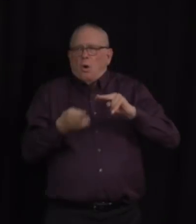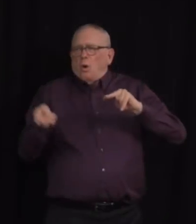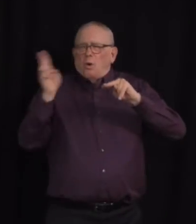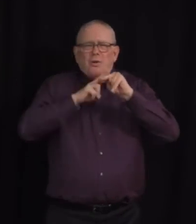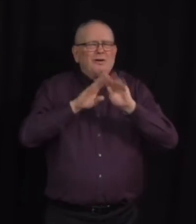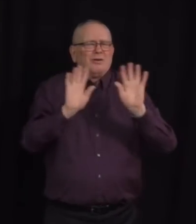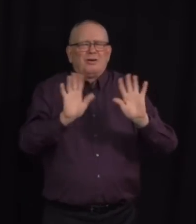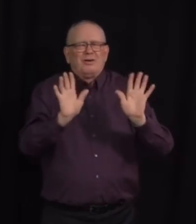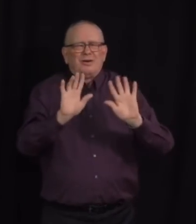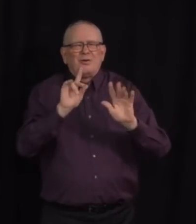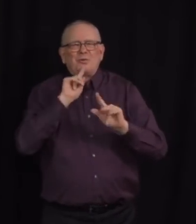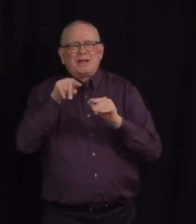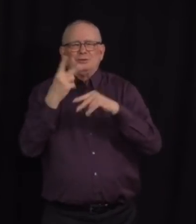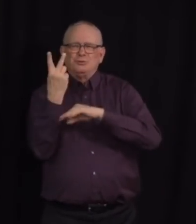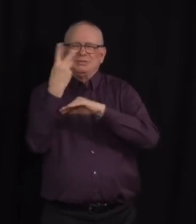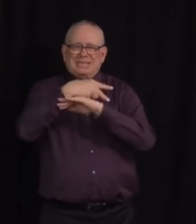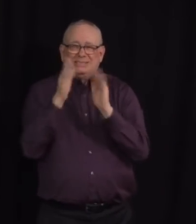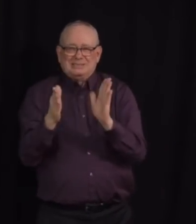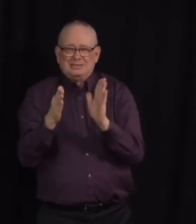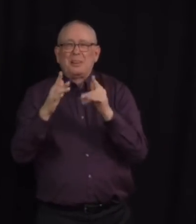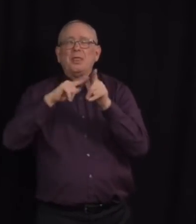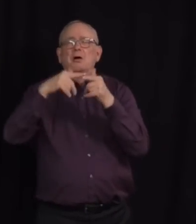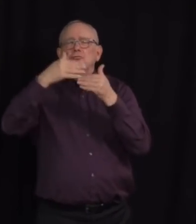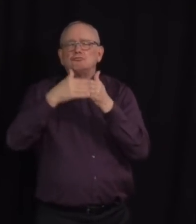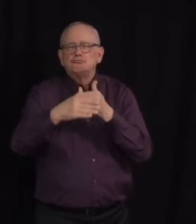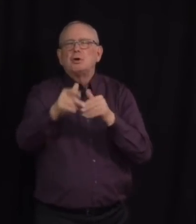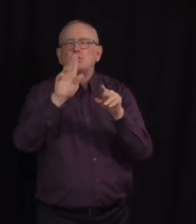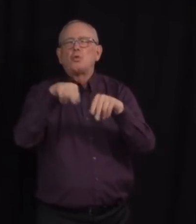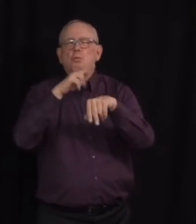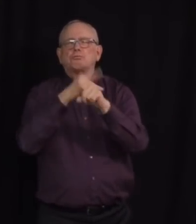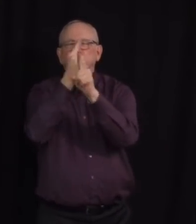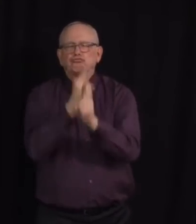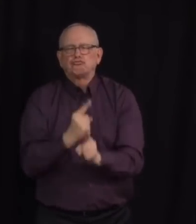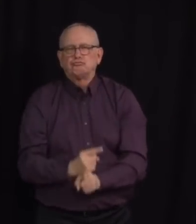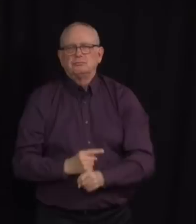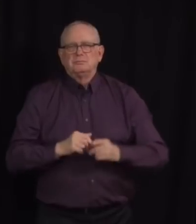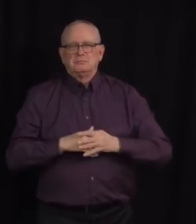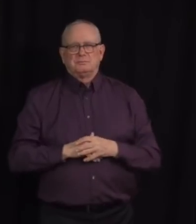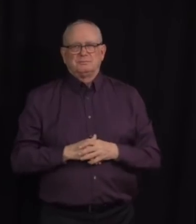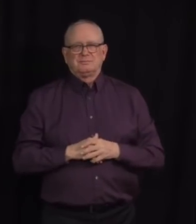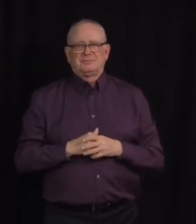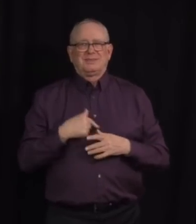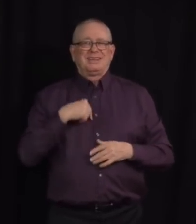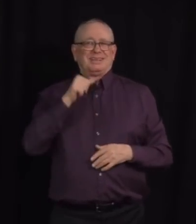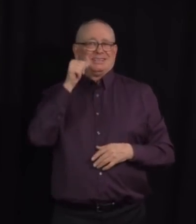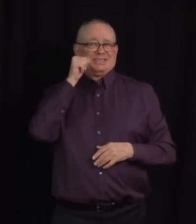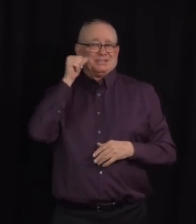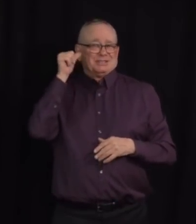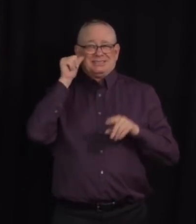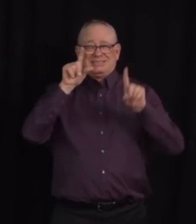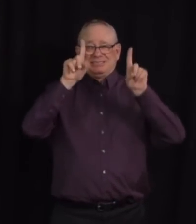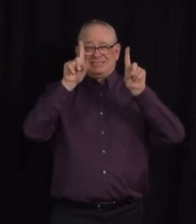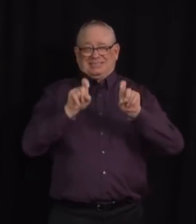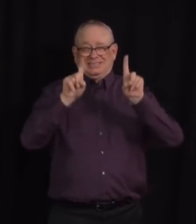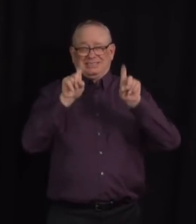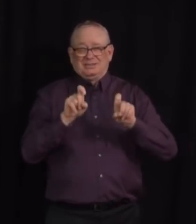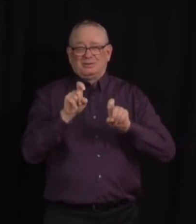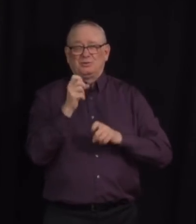Over the last 24 hours, we have identified 692 new cases of COVID-19 and completed